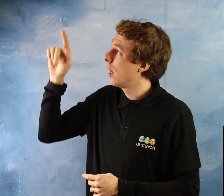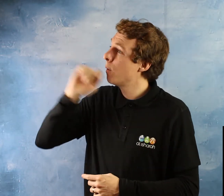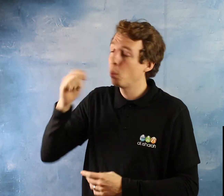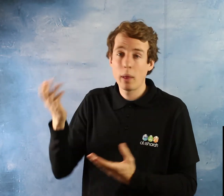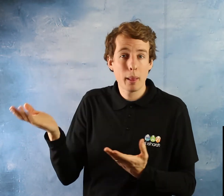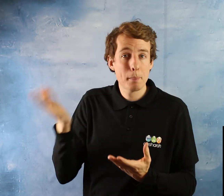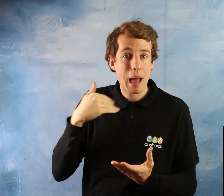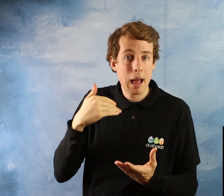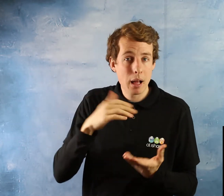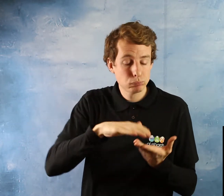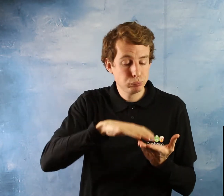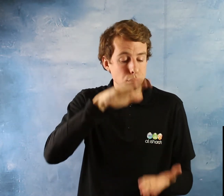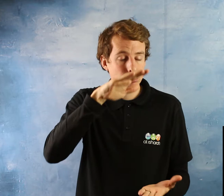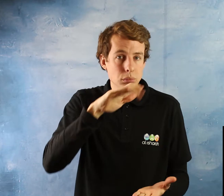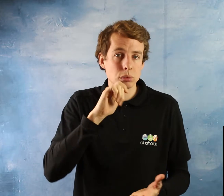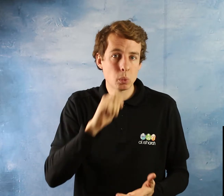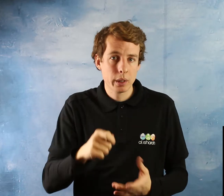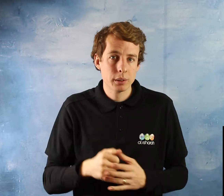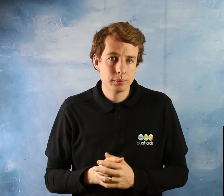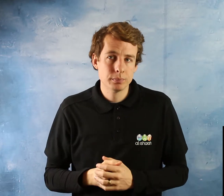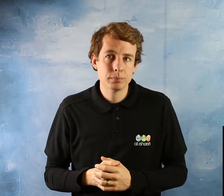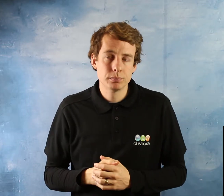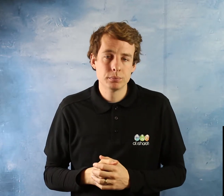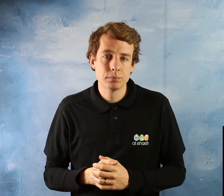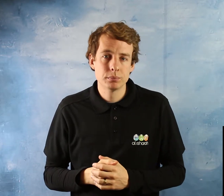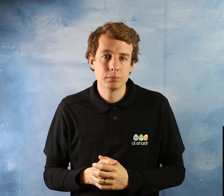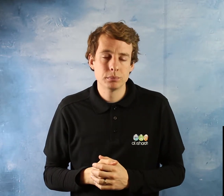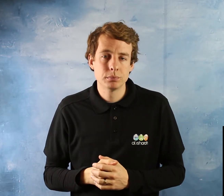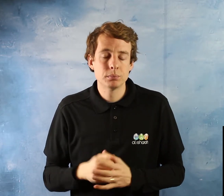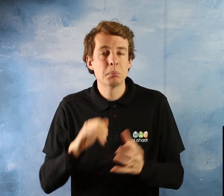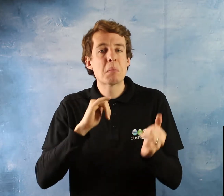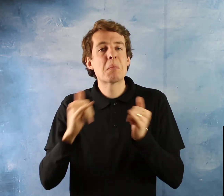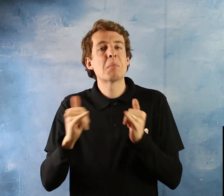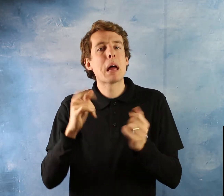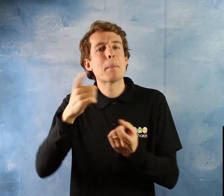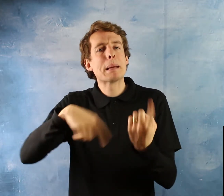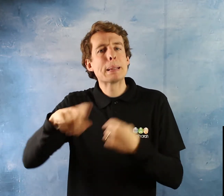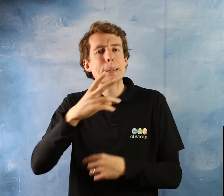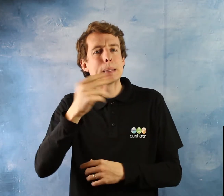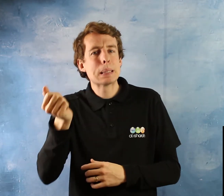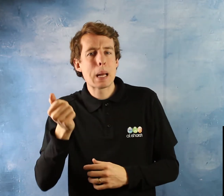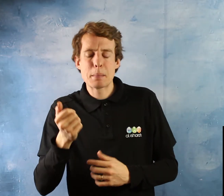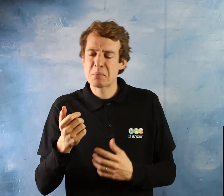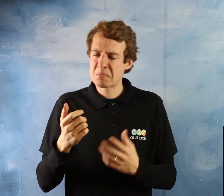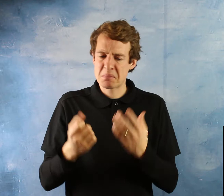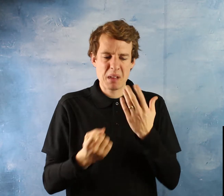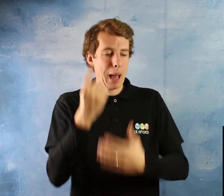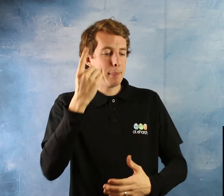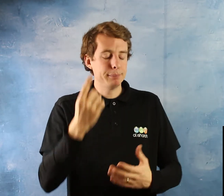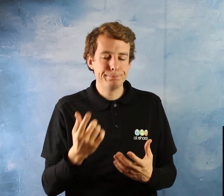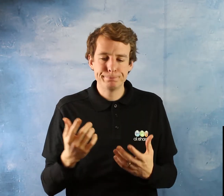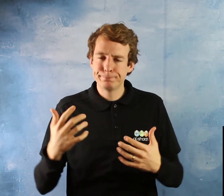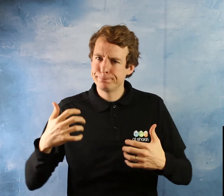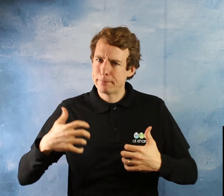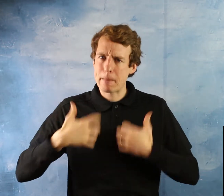me, we would like to take revenge. We are very furious. We are very angry. Even sometimes, the people are coming